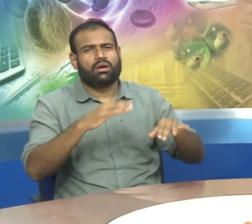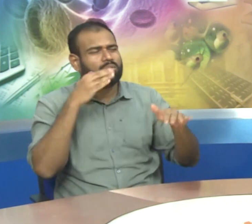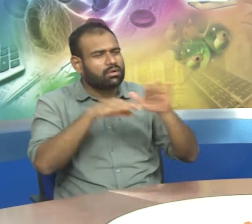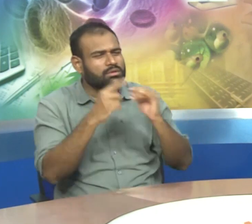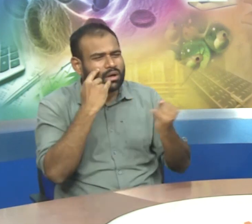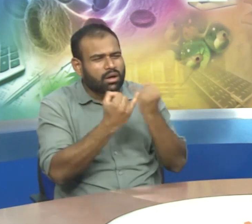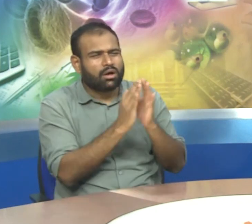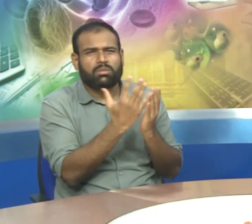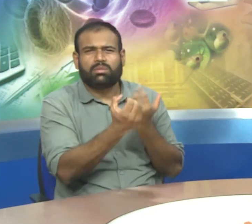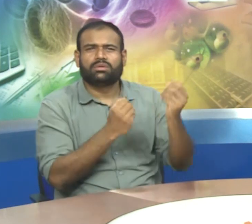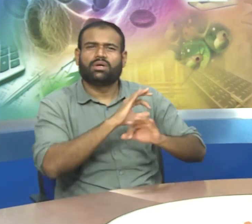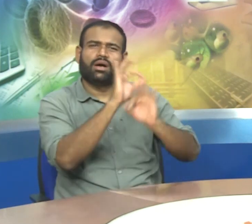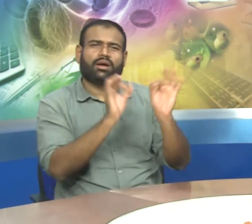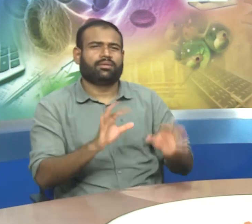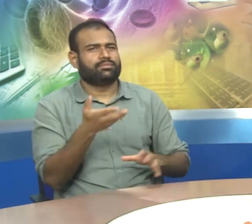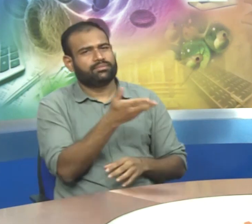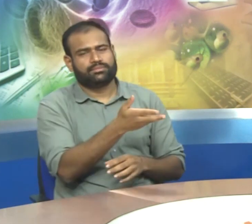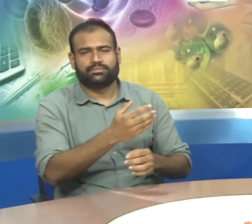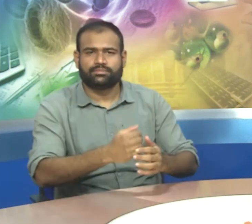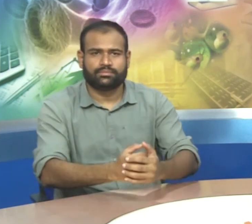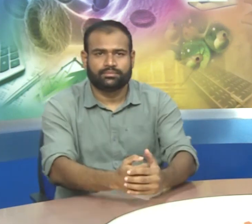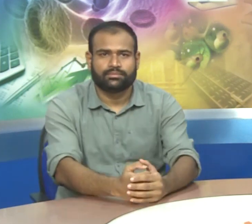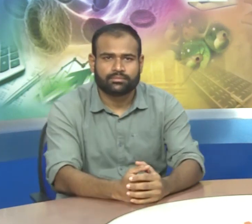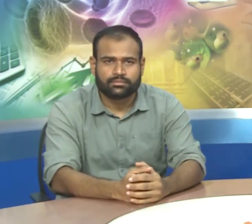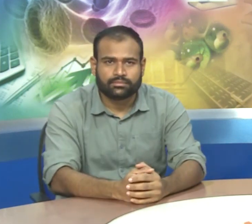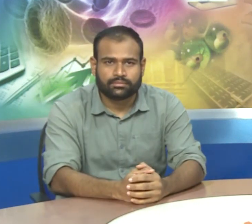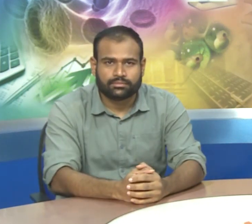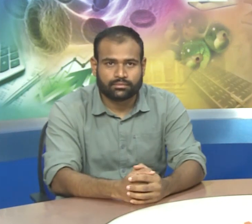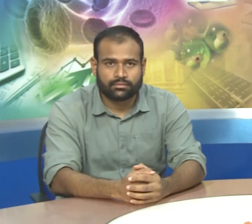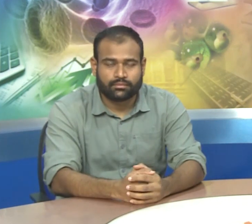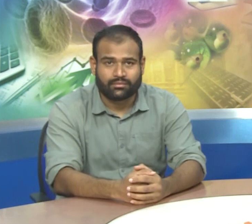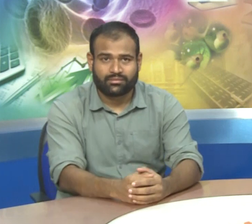resources through OPAC easily anywhere at any corner of the world.